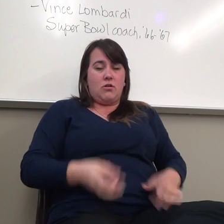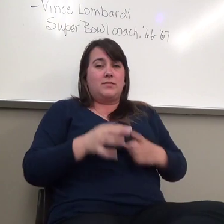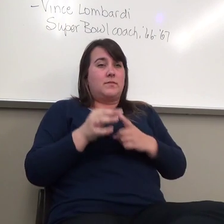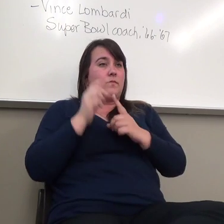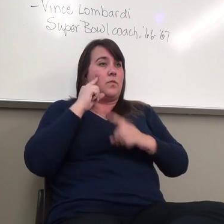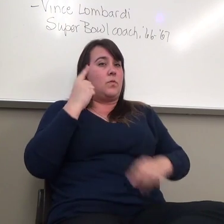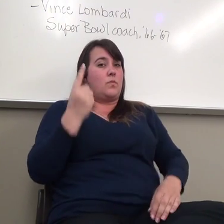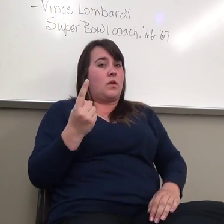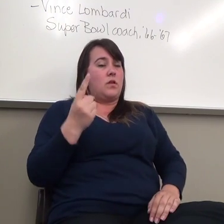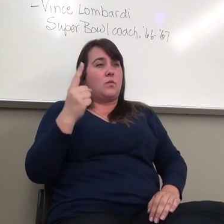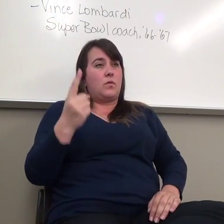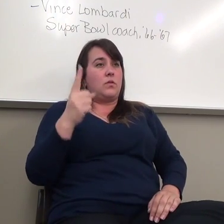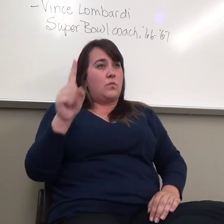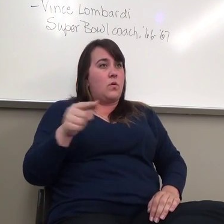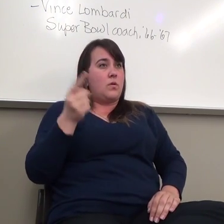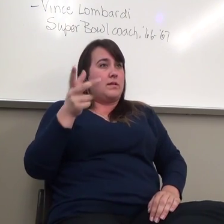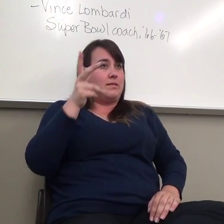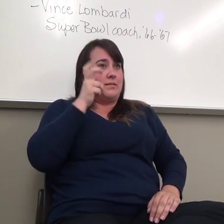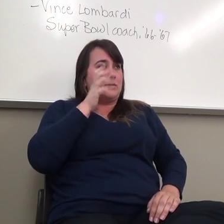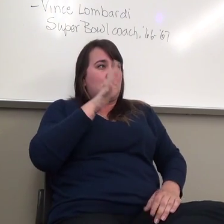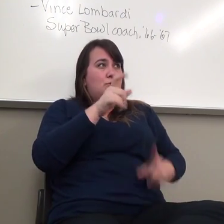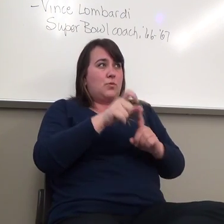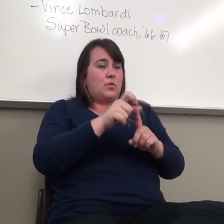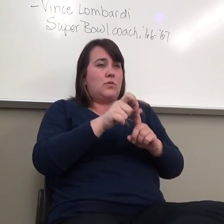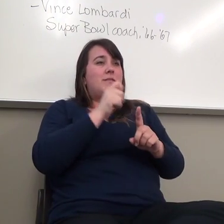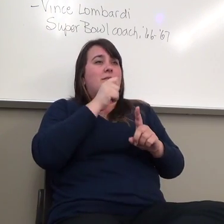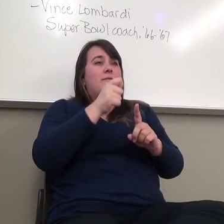only listened to her use of non-standard English.